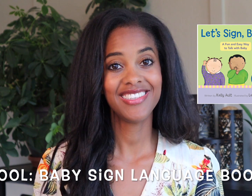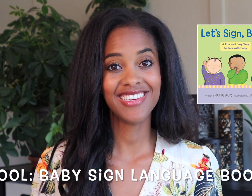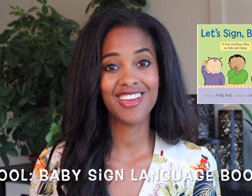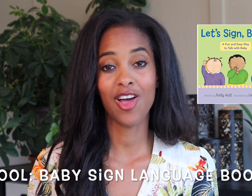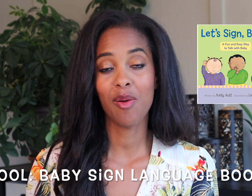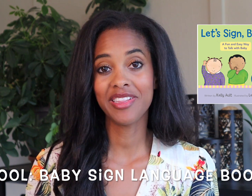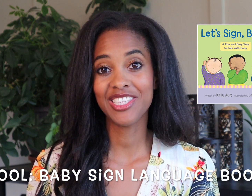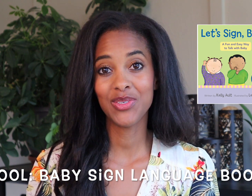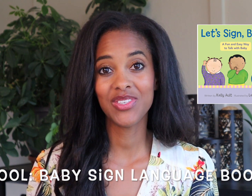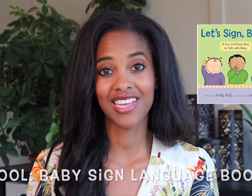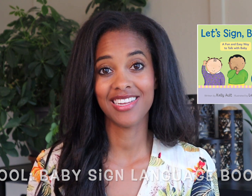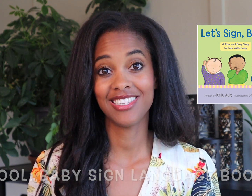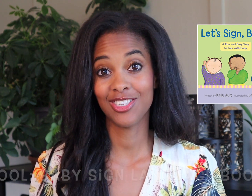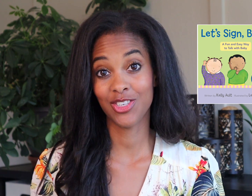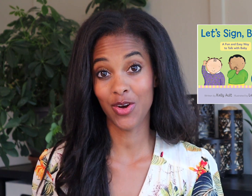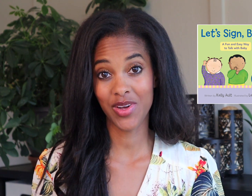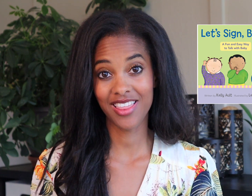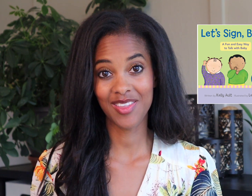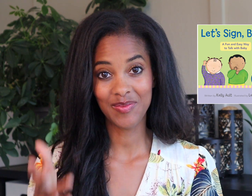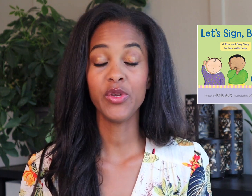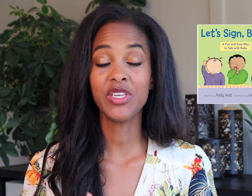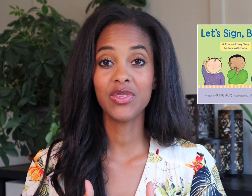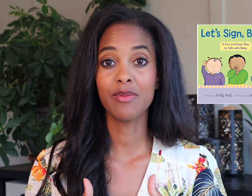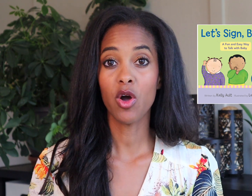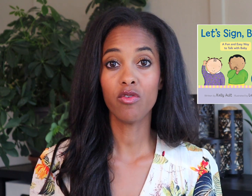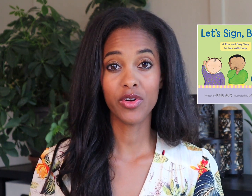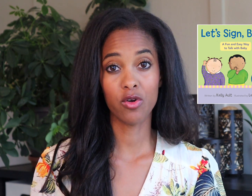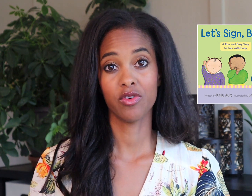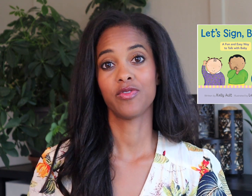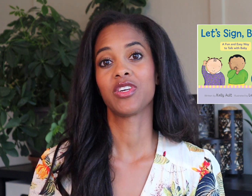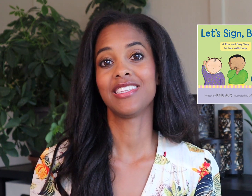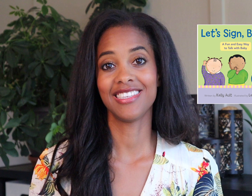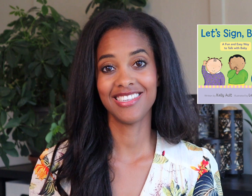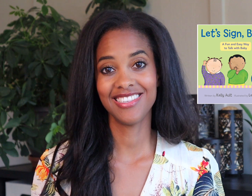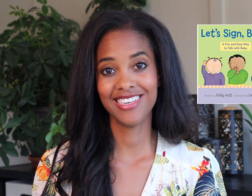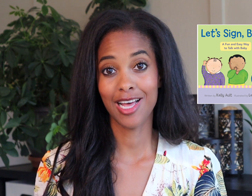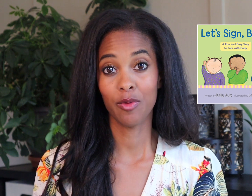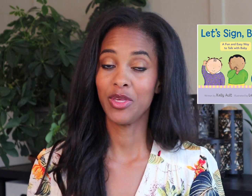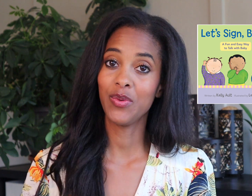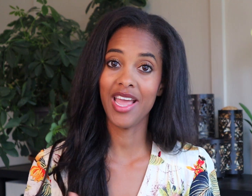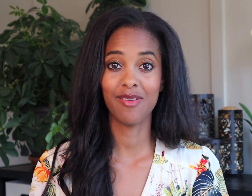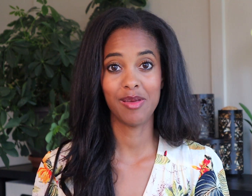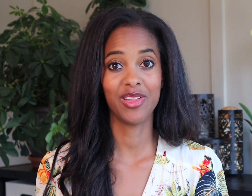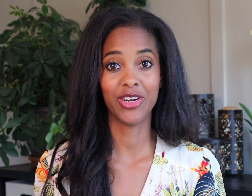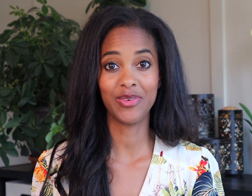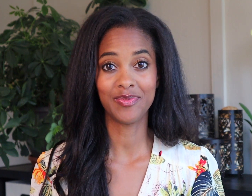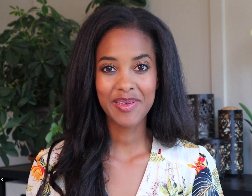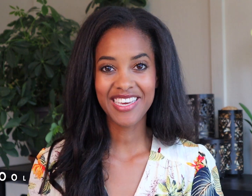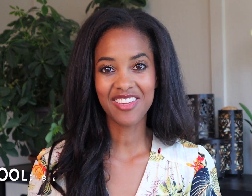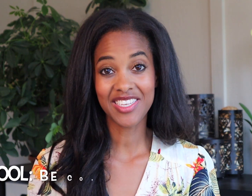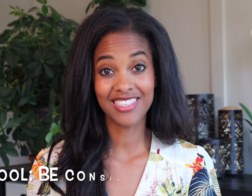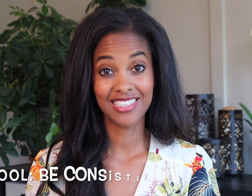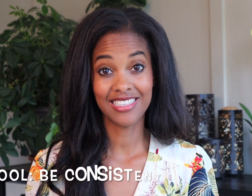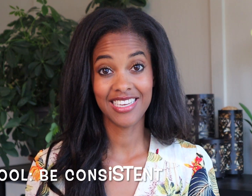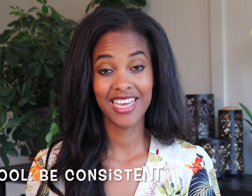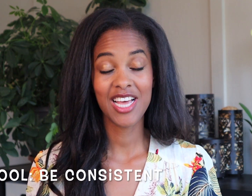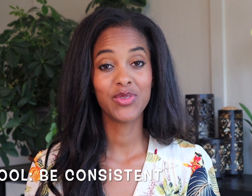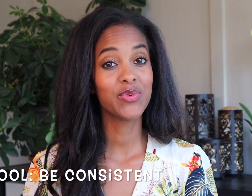easy and commonly used signs to start with, and you can use them over and over for consistency to help you and baby learn. Speaking of consistency, it's